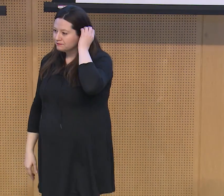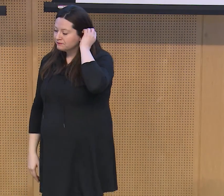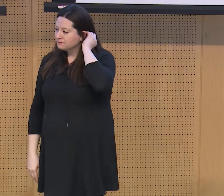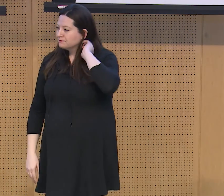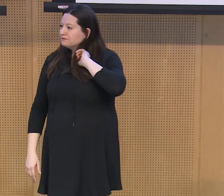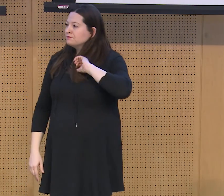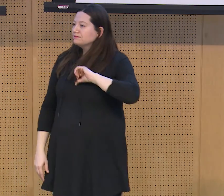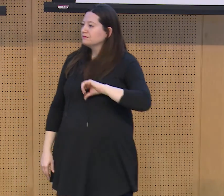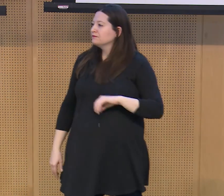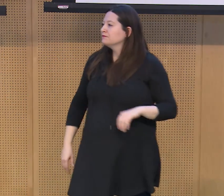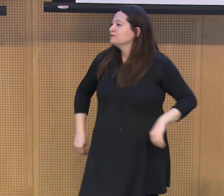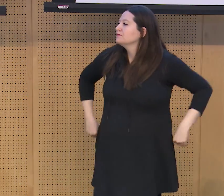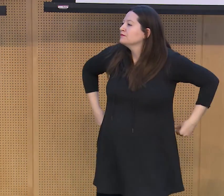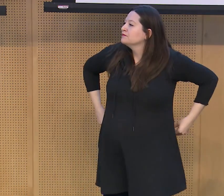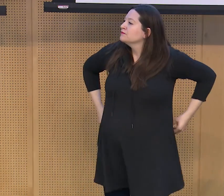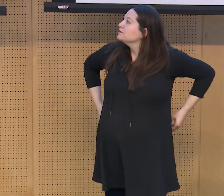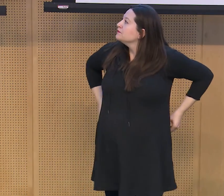I'll come up.